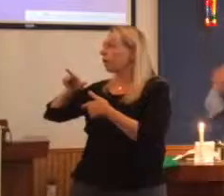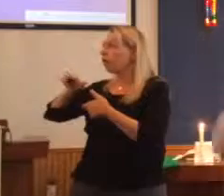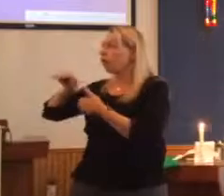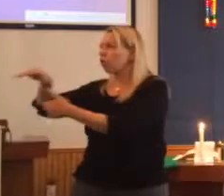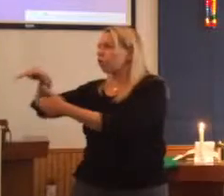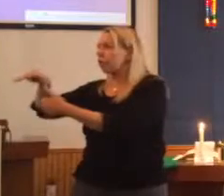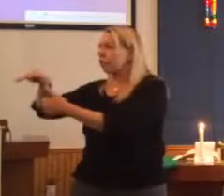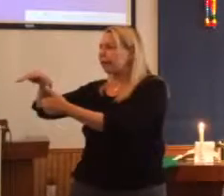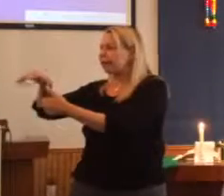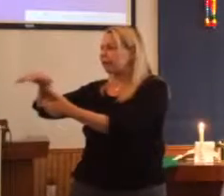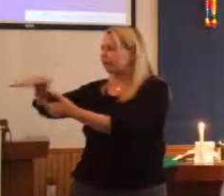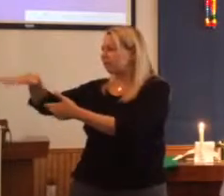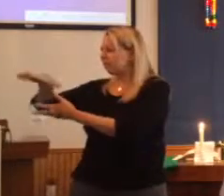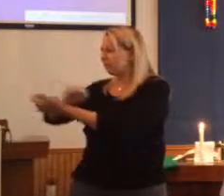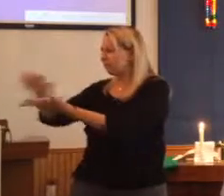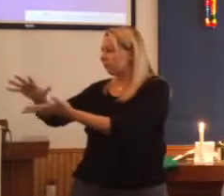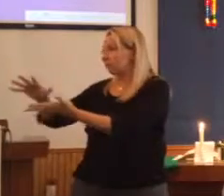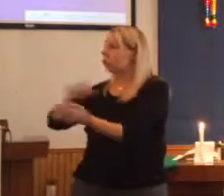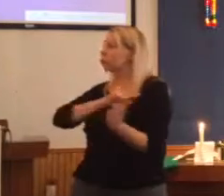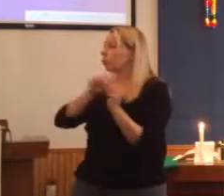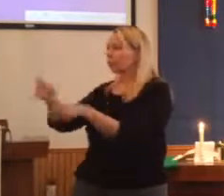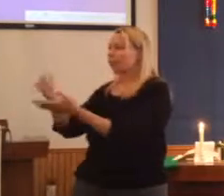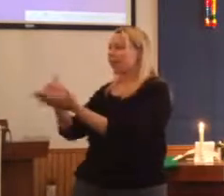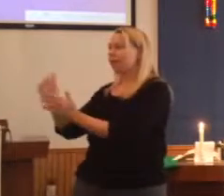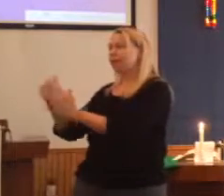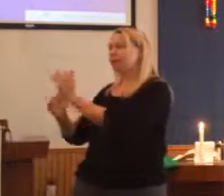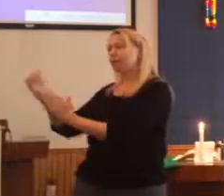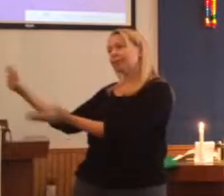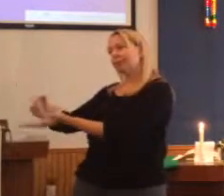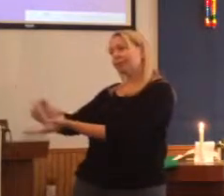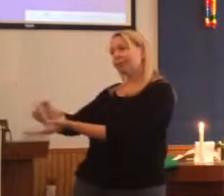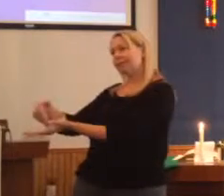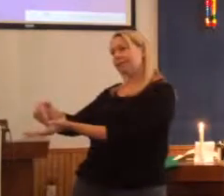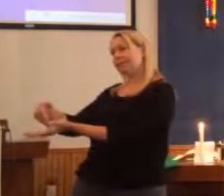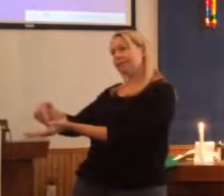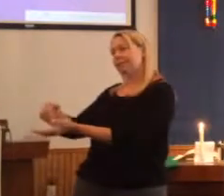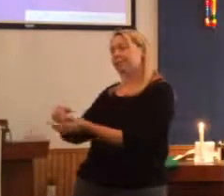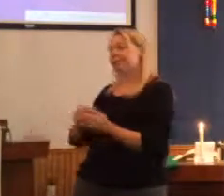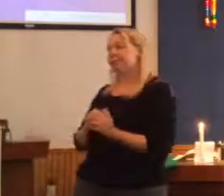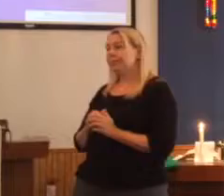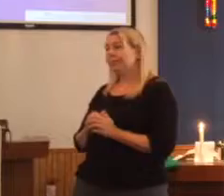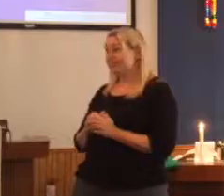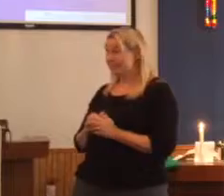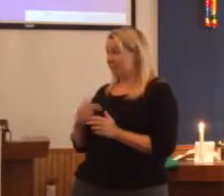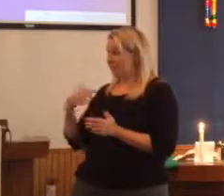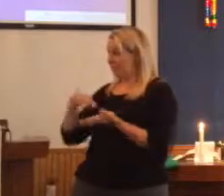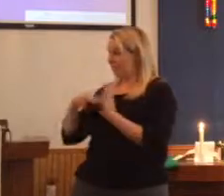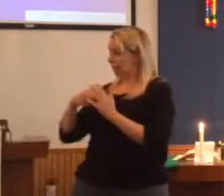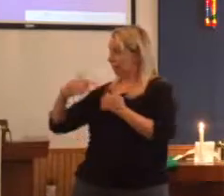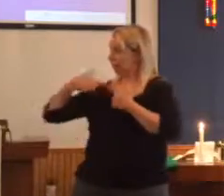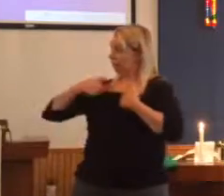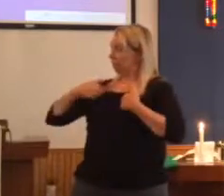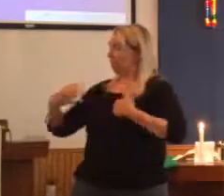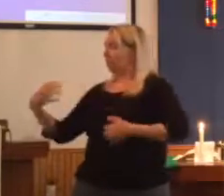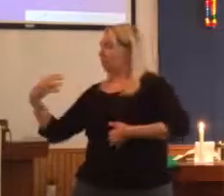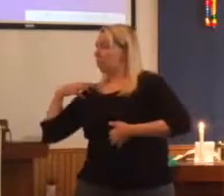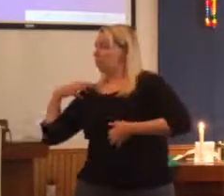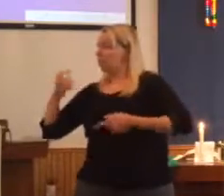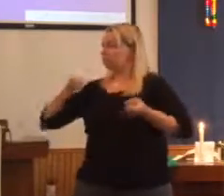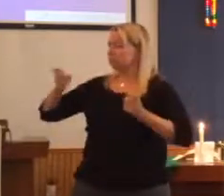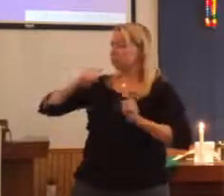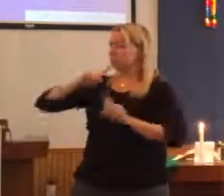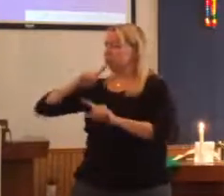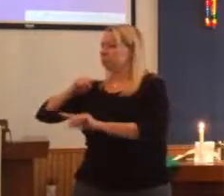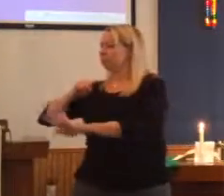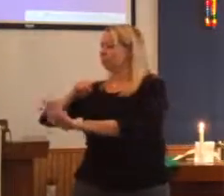being last can be a good thing. Being last can be a good thing. Somebody told